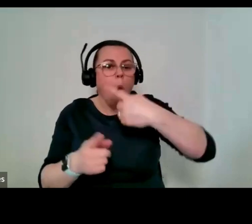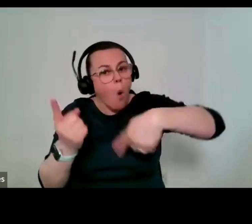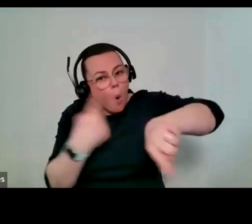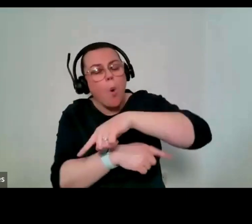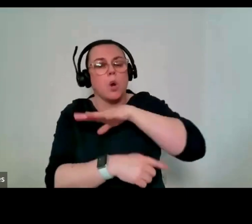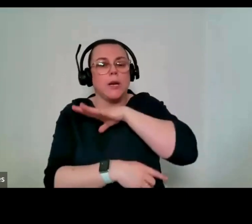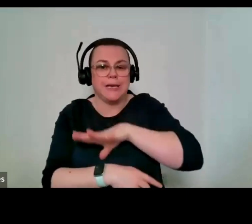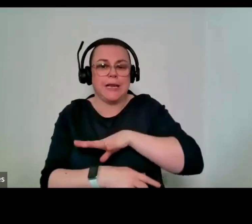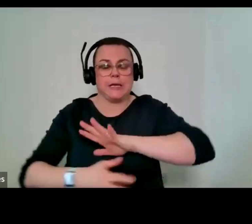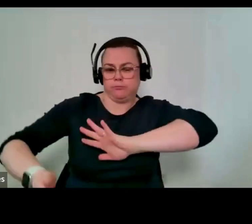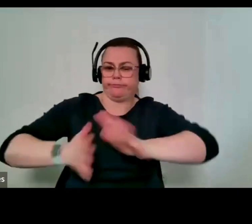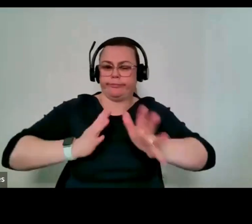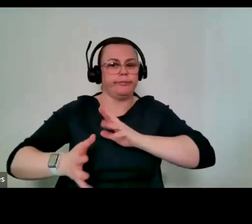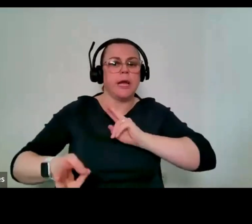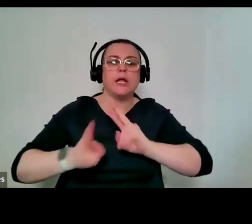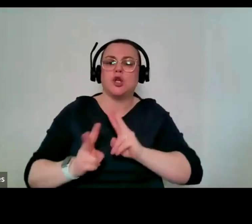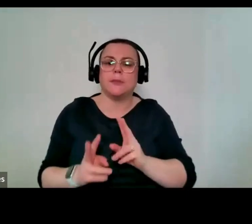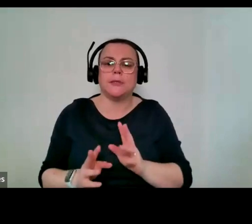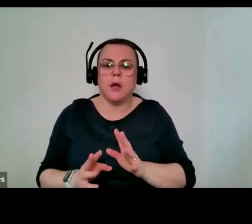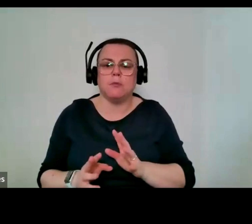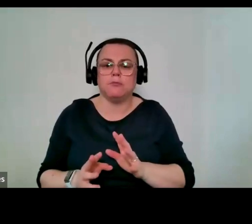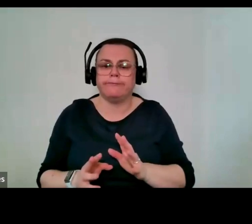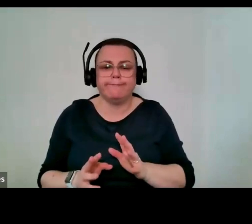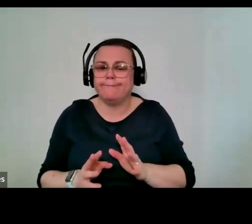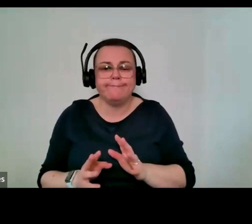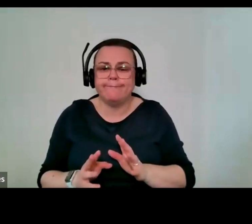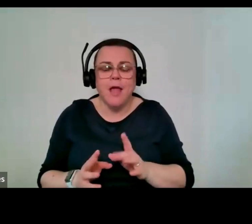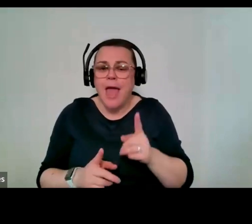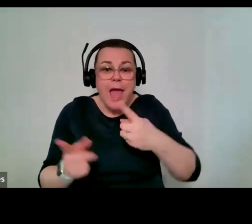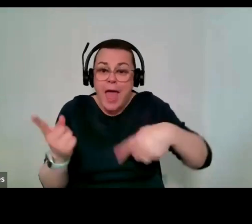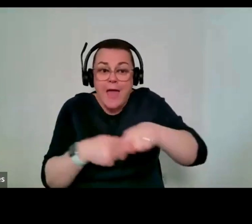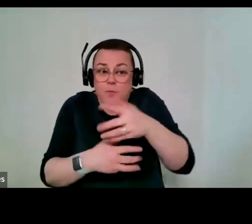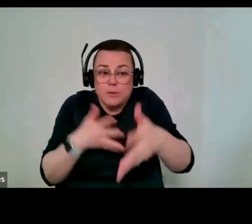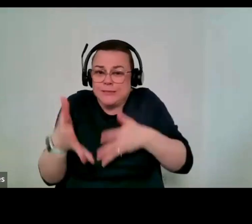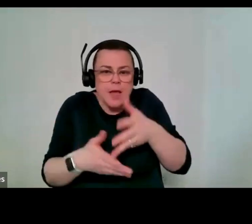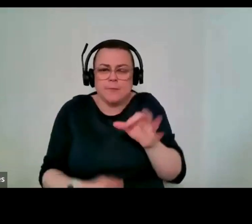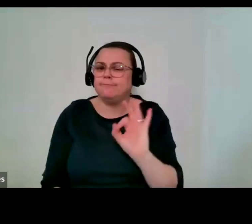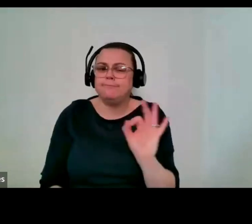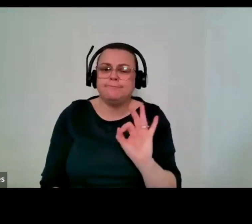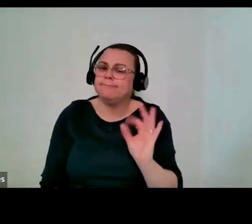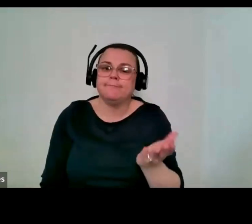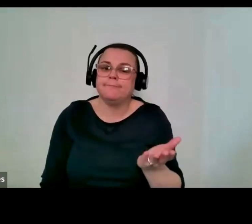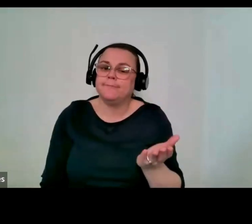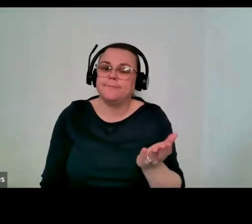need BSL interpreters, but not everyone signs.